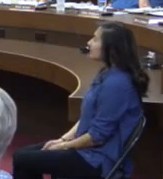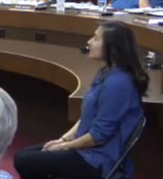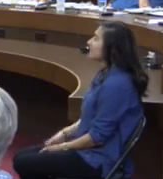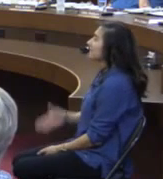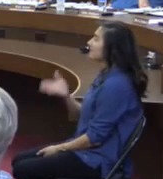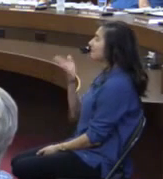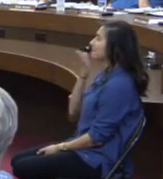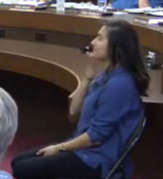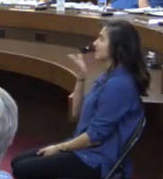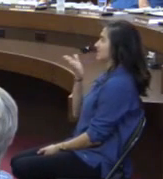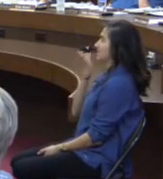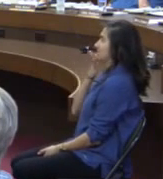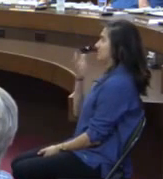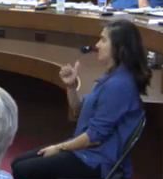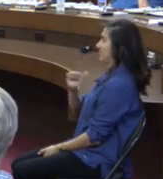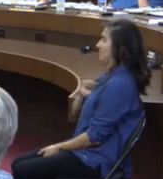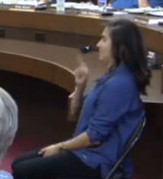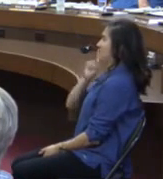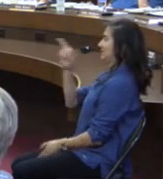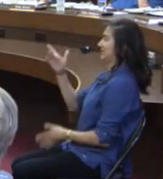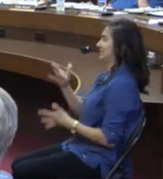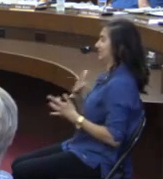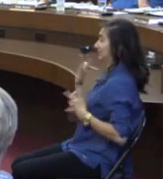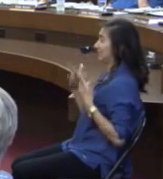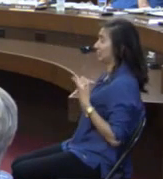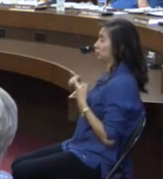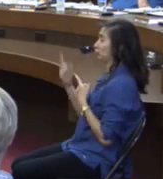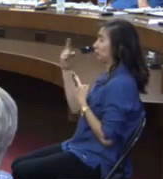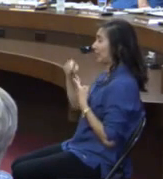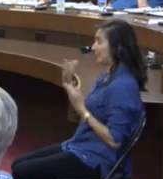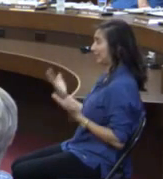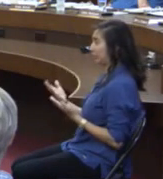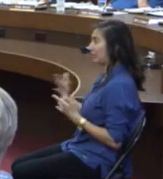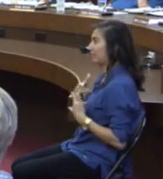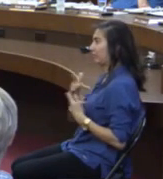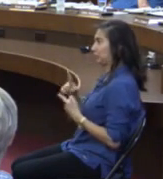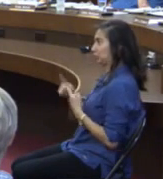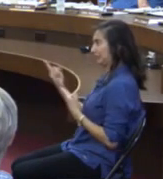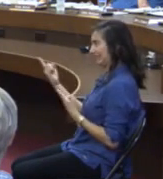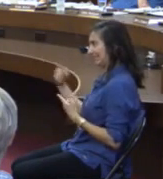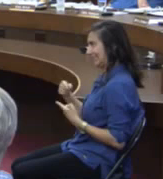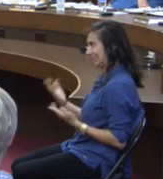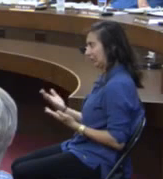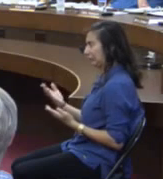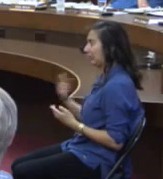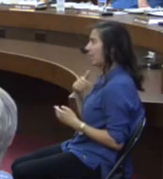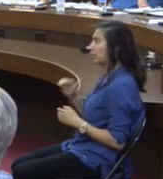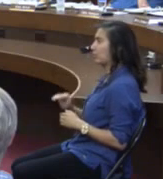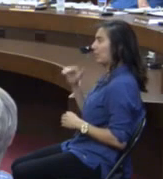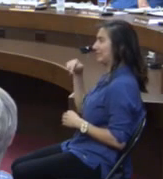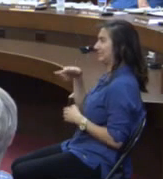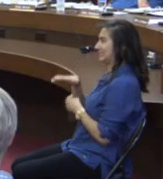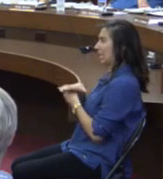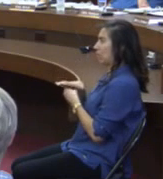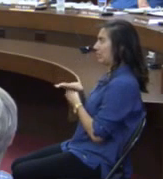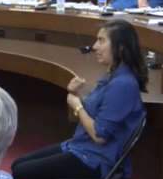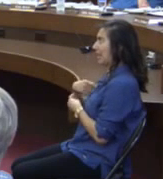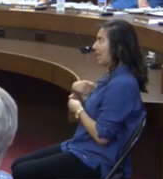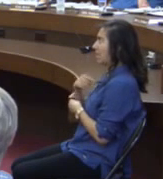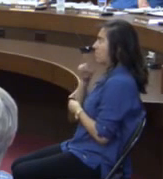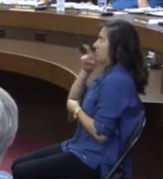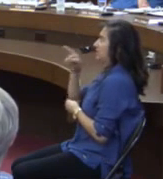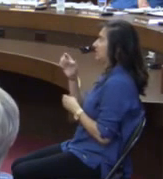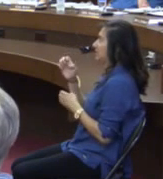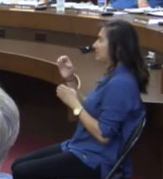Thank you. I am really excited to be here as well. I'm thrilled to be here. I grew up in this area, and I